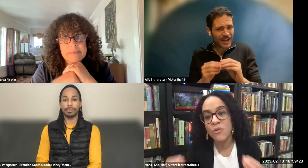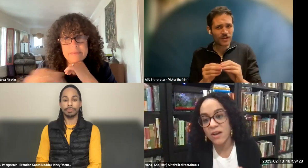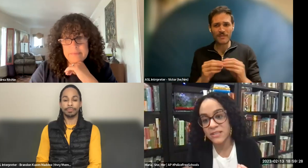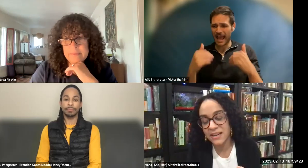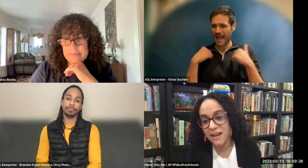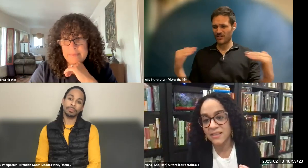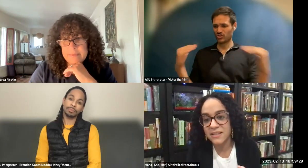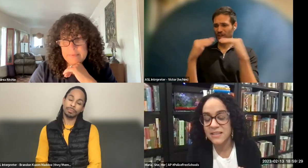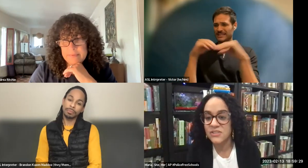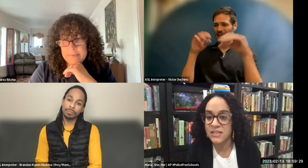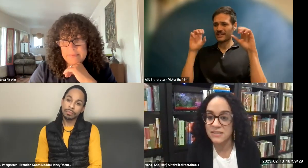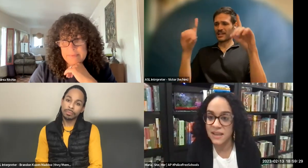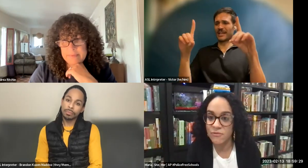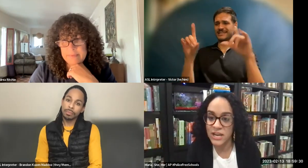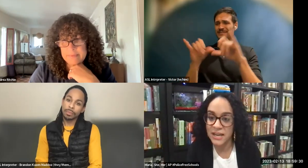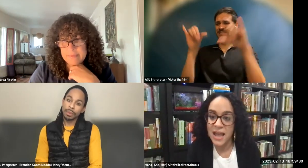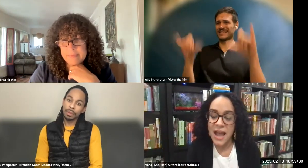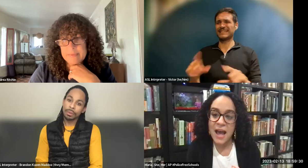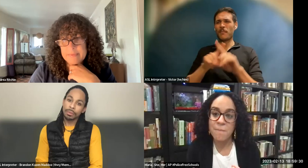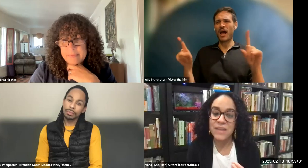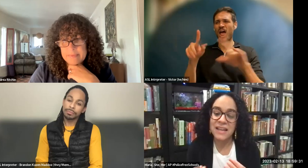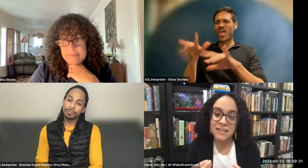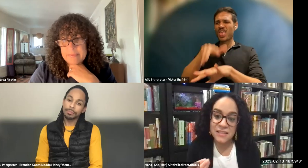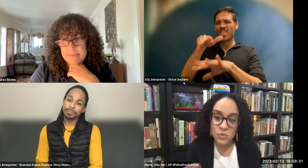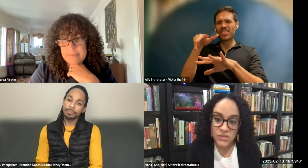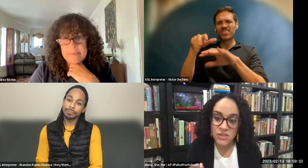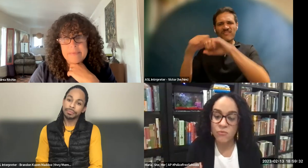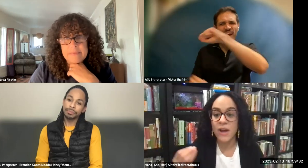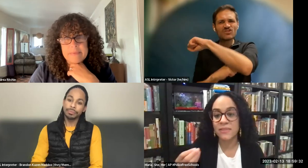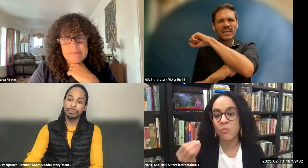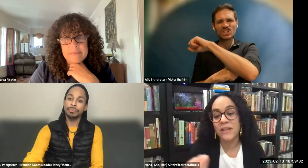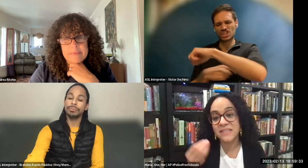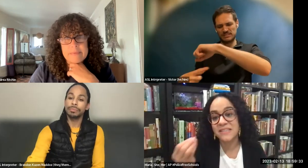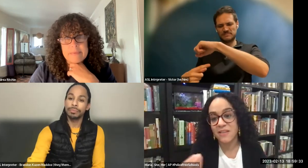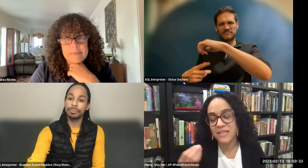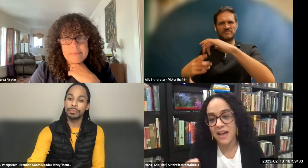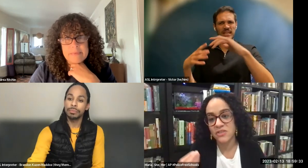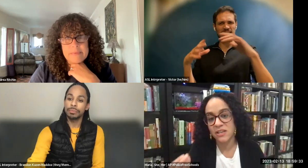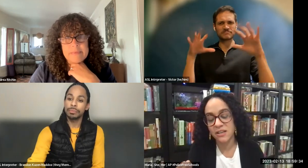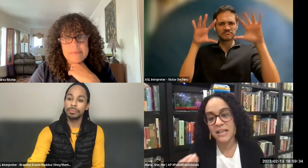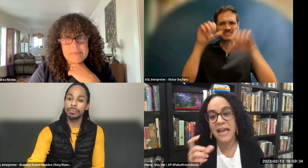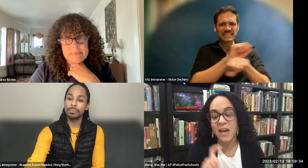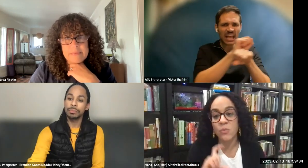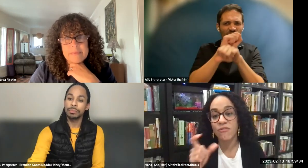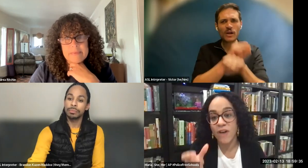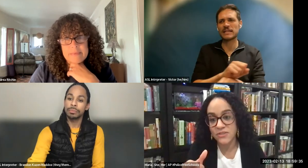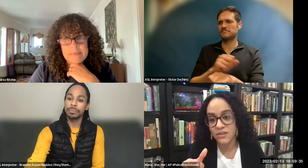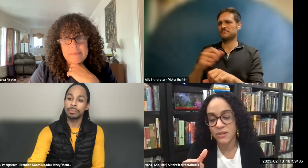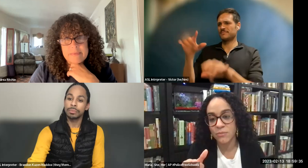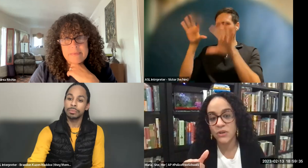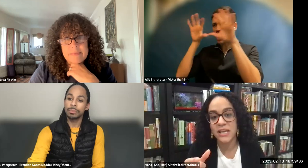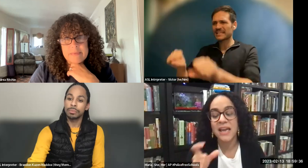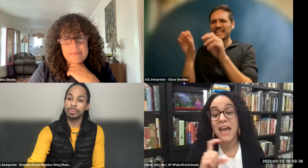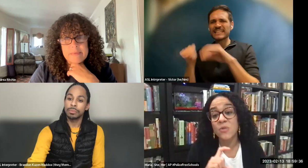system grounded in colonization and slavery. And I think this question of what does safety actually look like? How do we